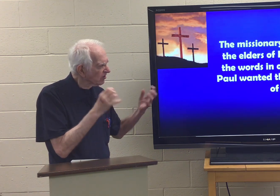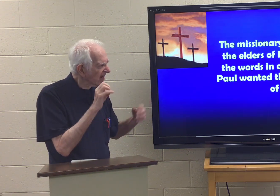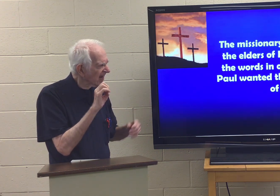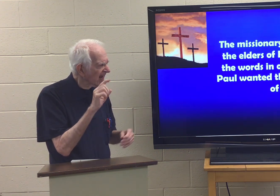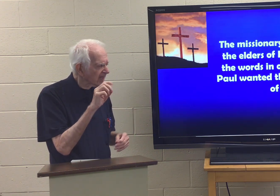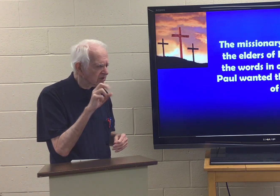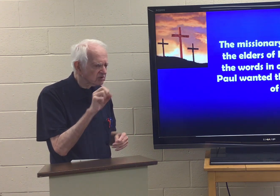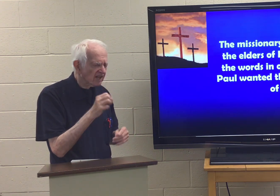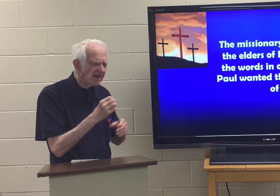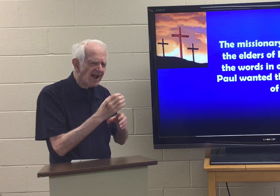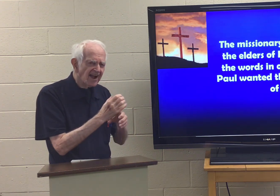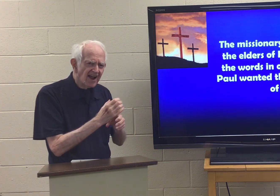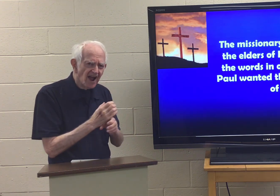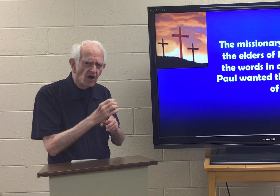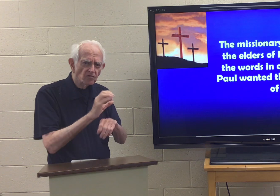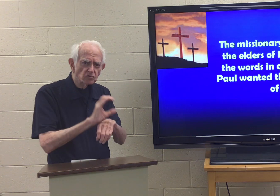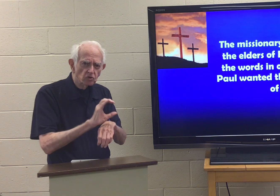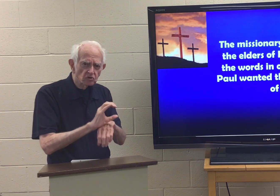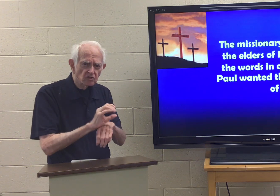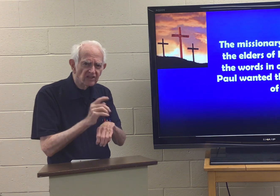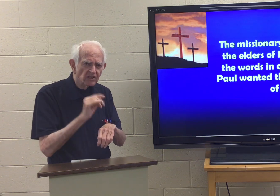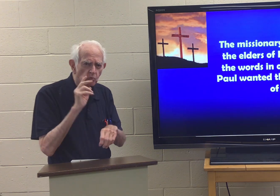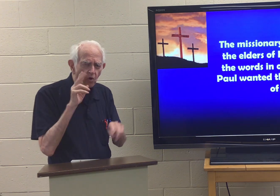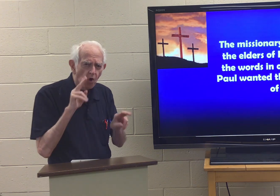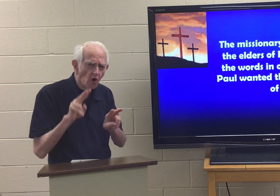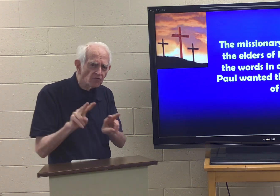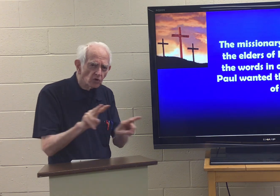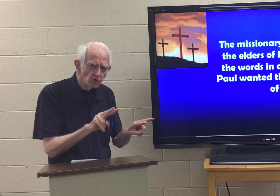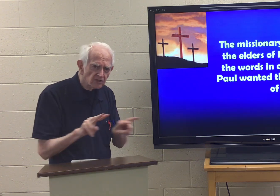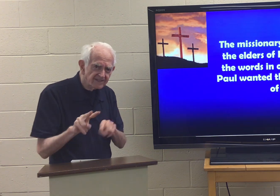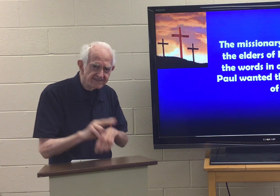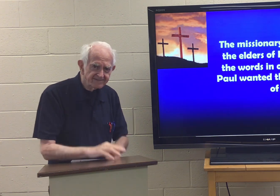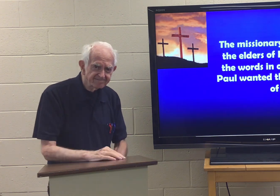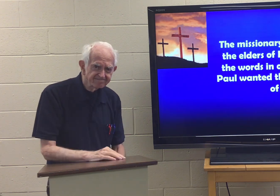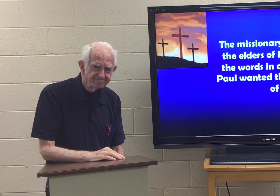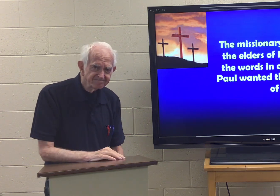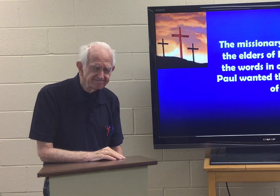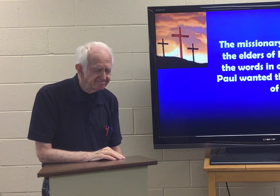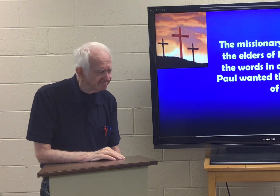the elders to take care of the church they were overlooking.